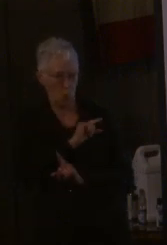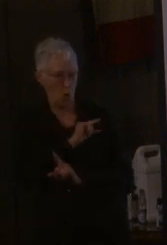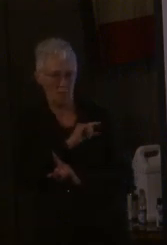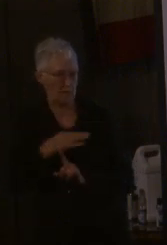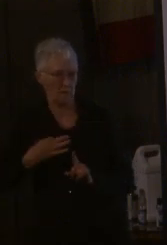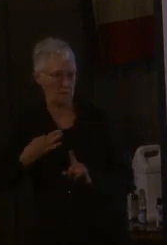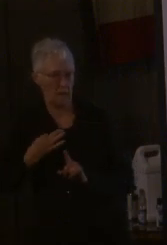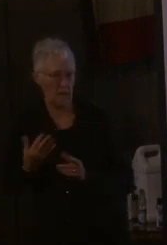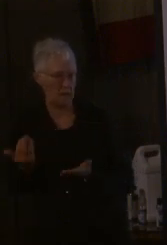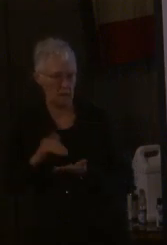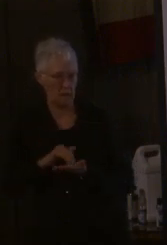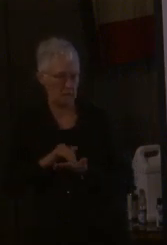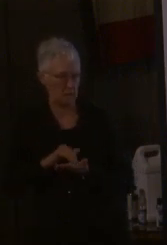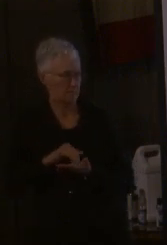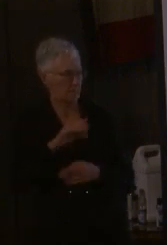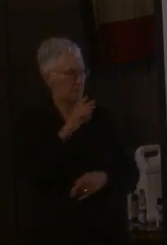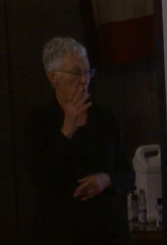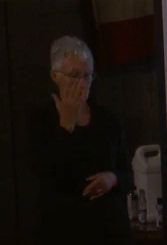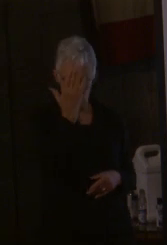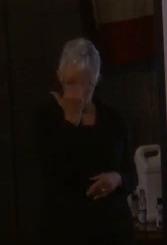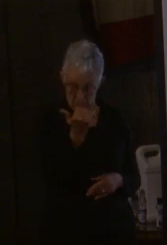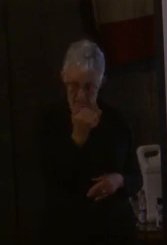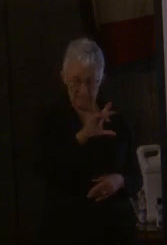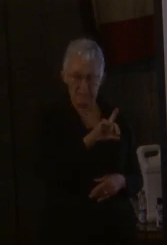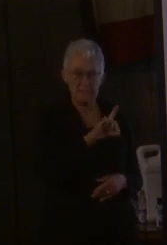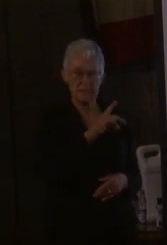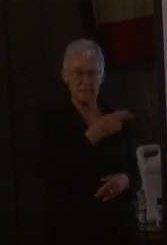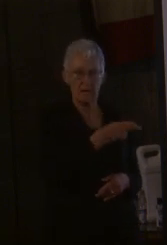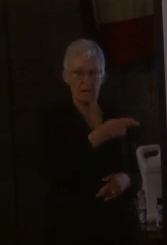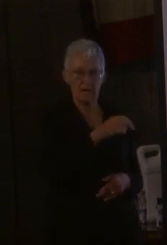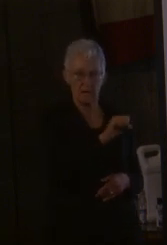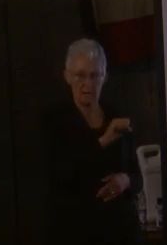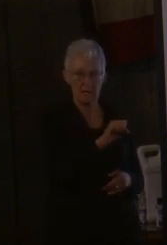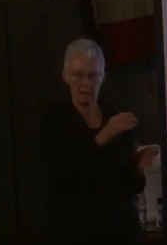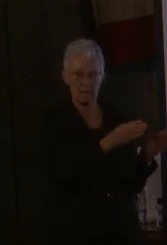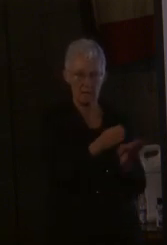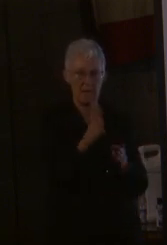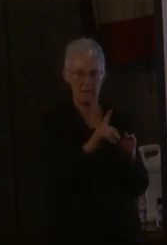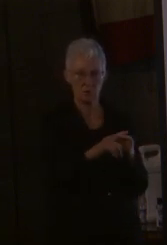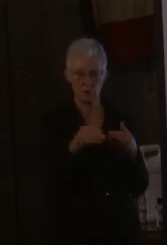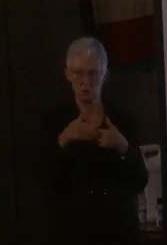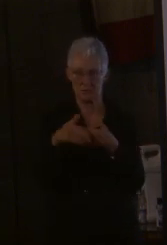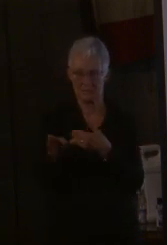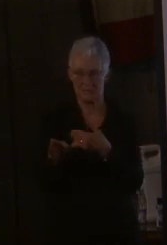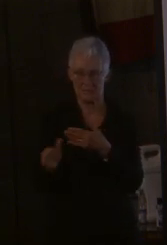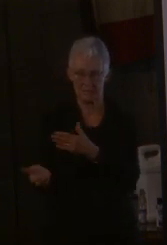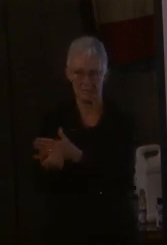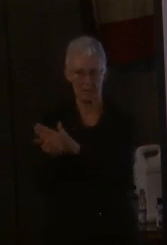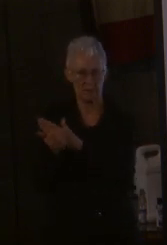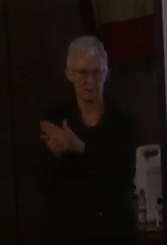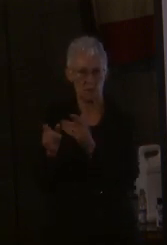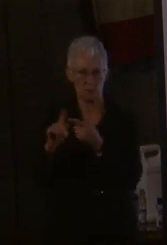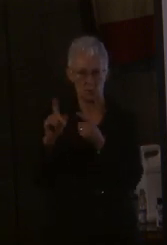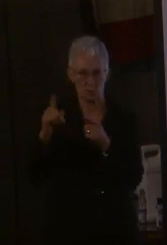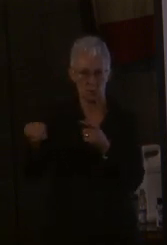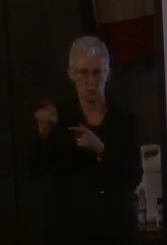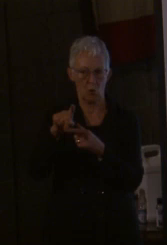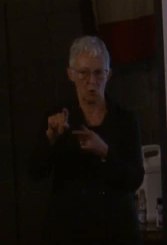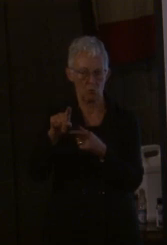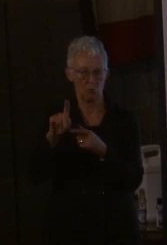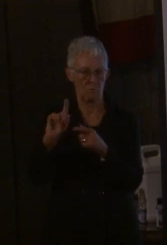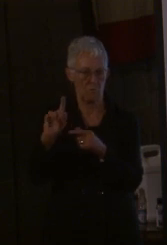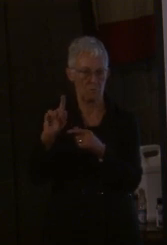apply, and here's why. DHH plans to send supplemental payments to those round one centers of